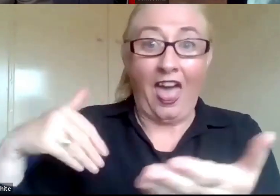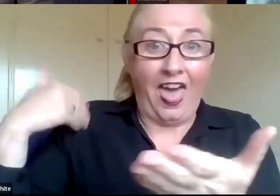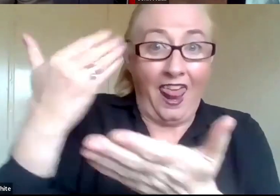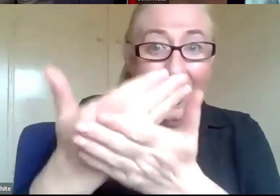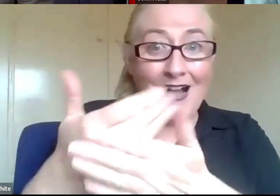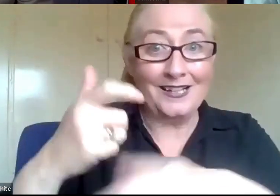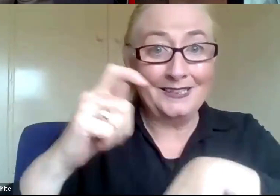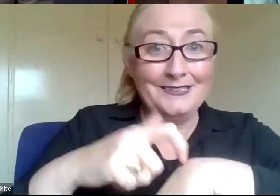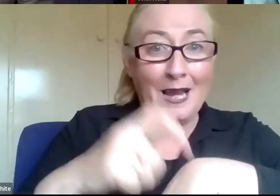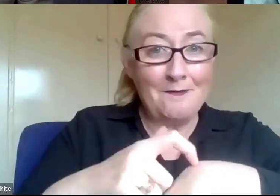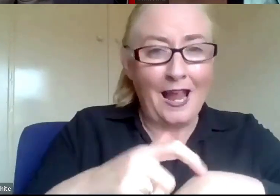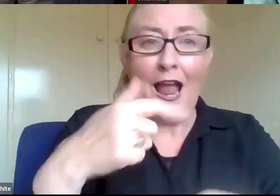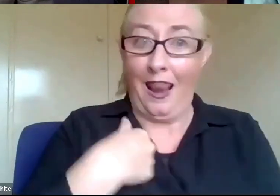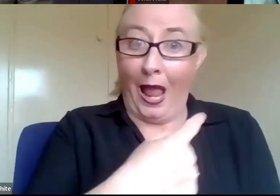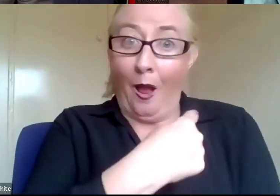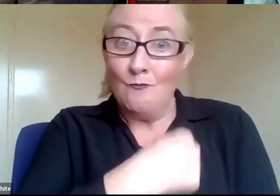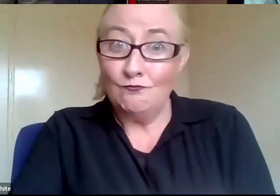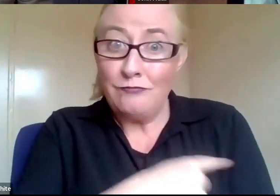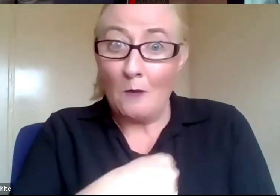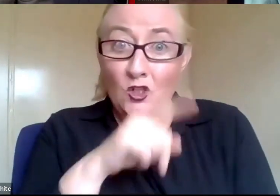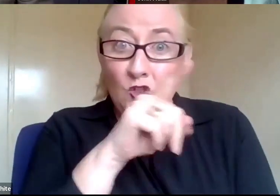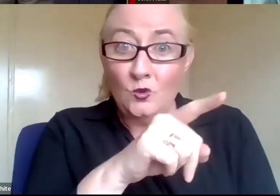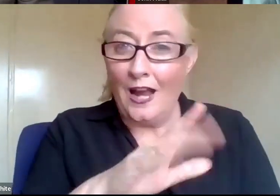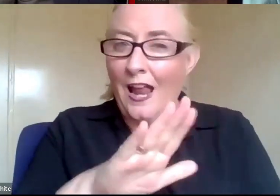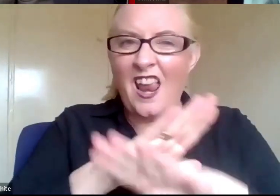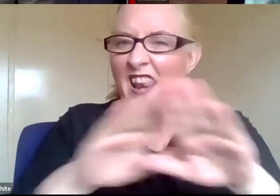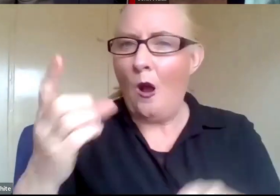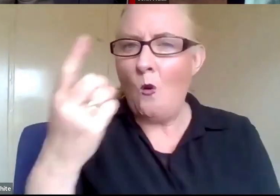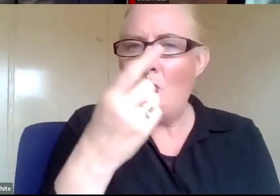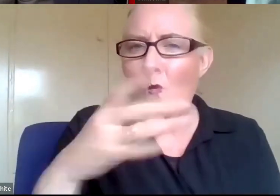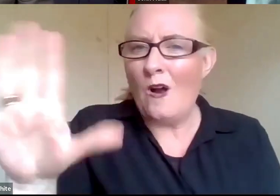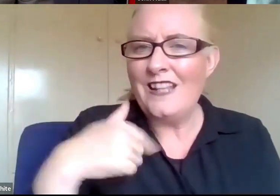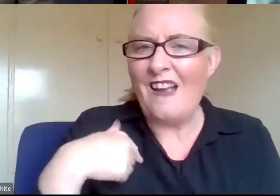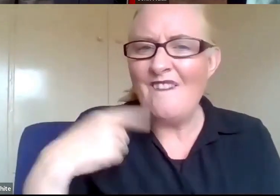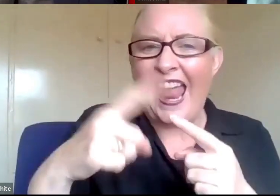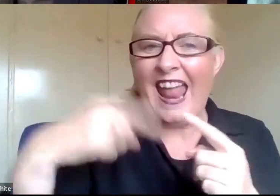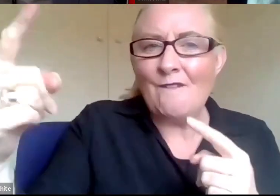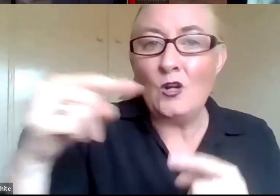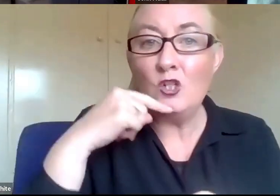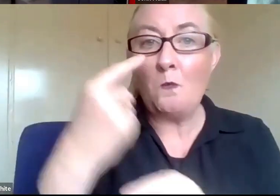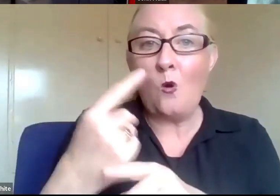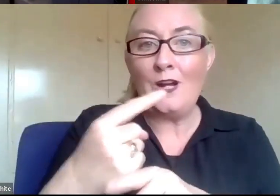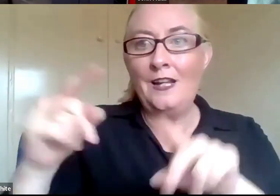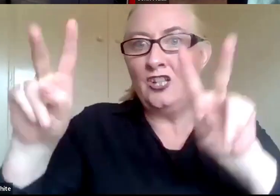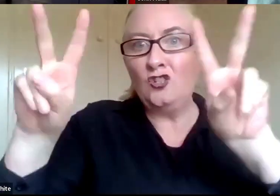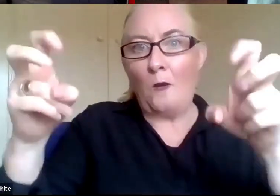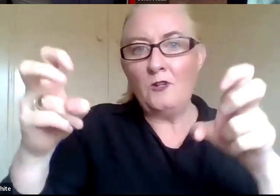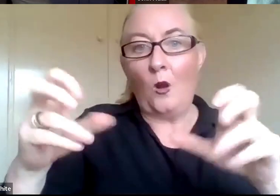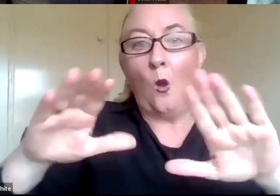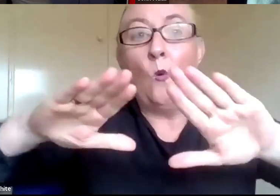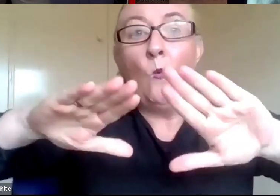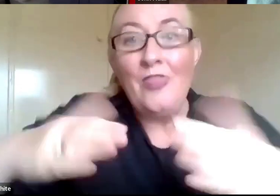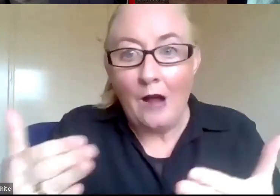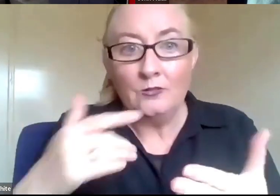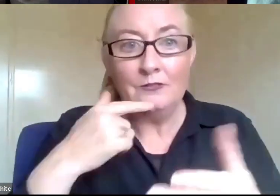Then comes the combination of toughness or demandingness and fairness.